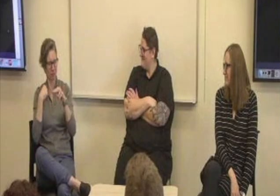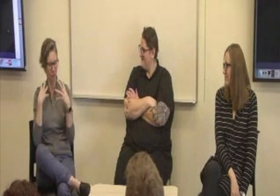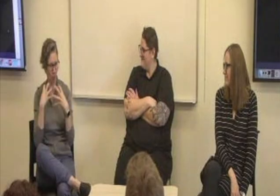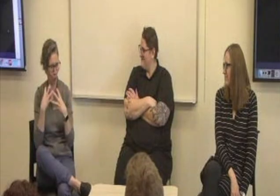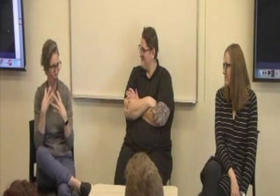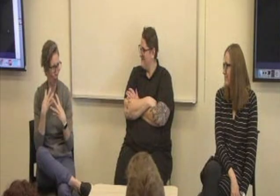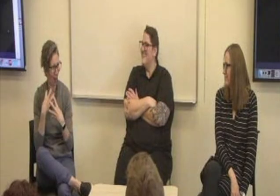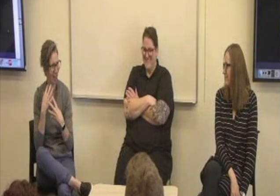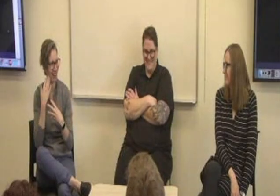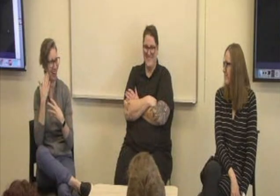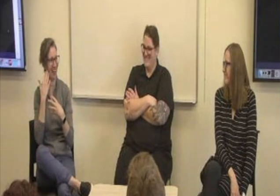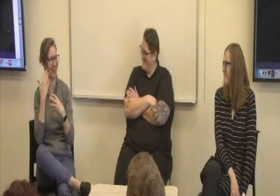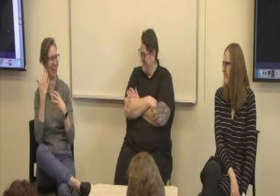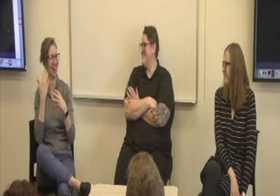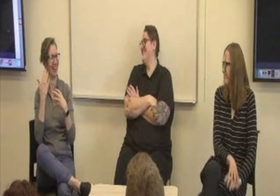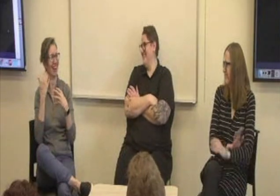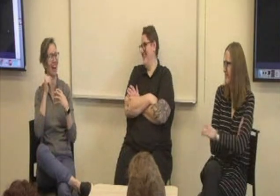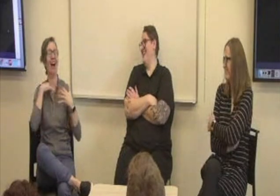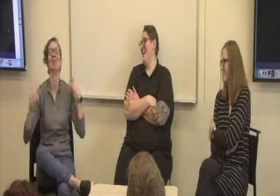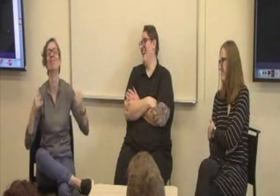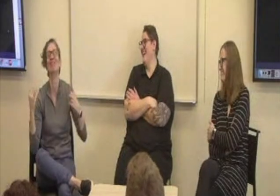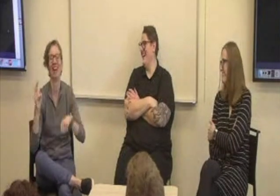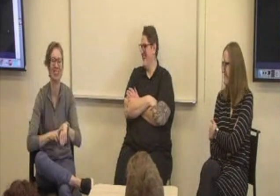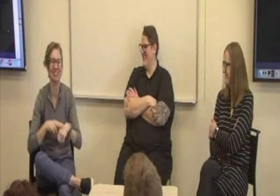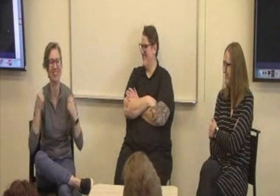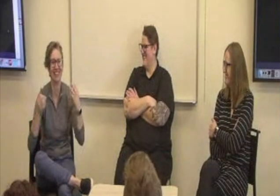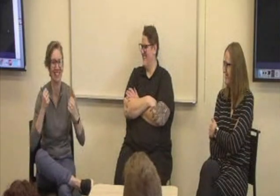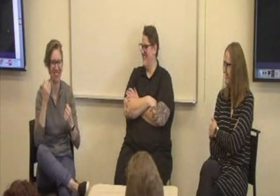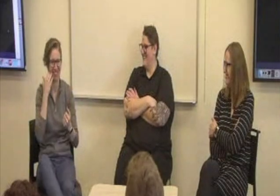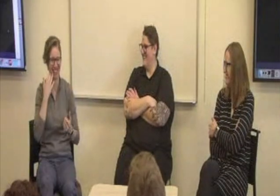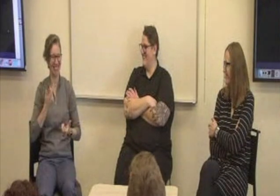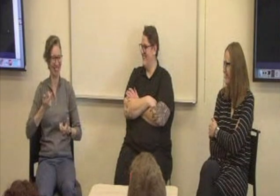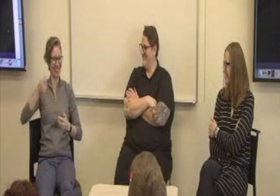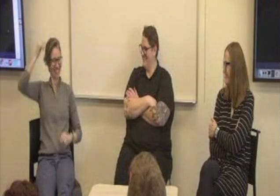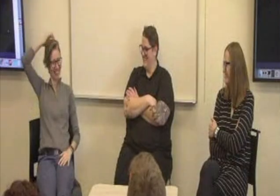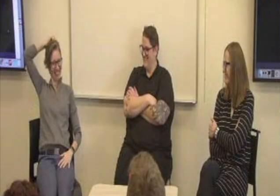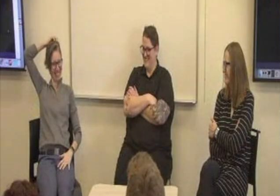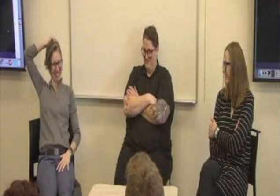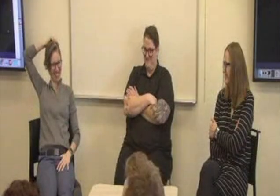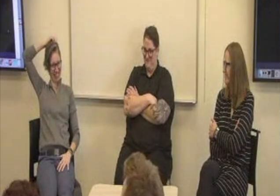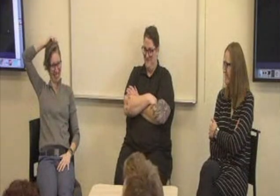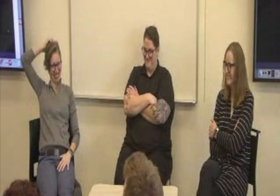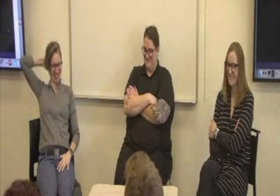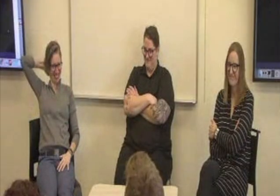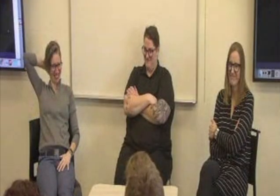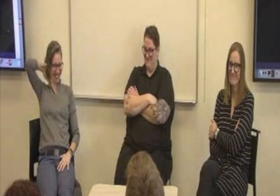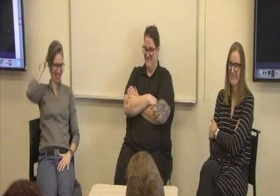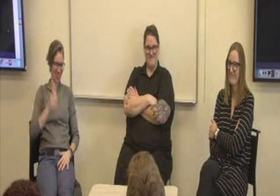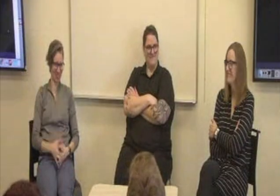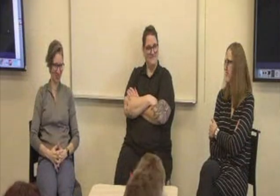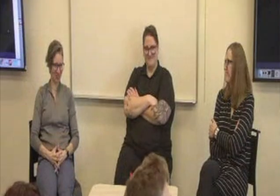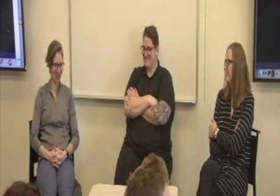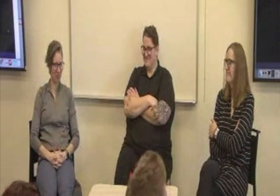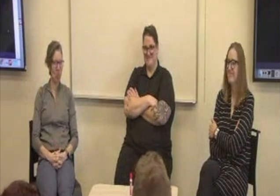right, I am adjusting things like that. So, yeah. Because we can have to sign, but.